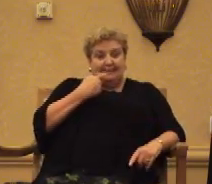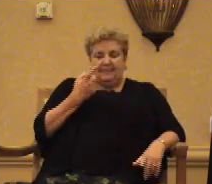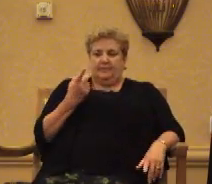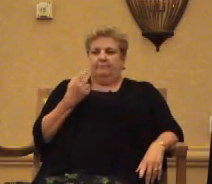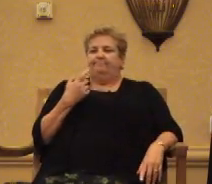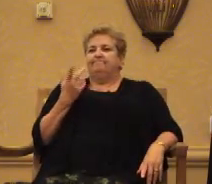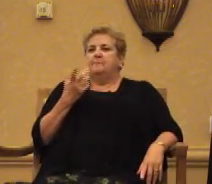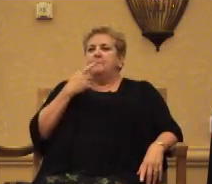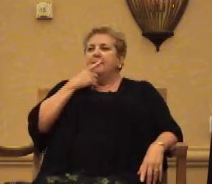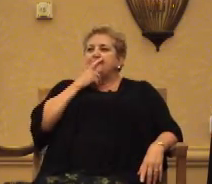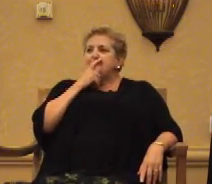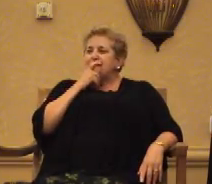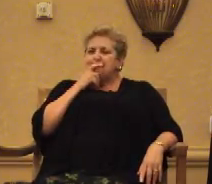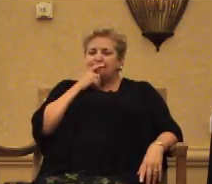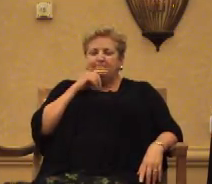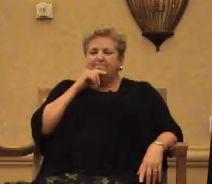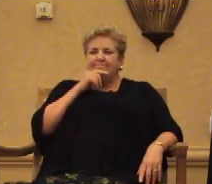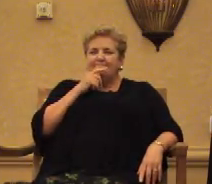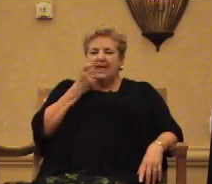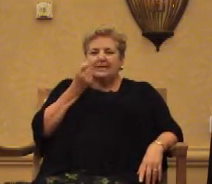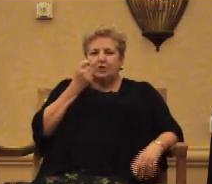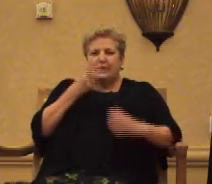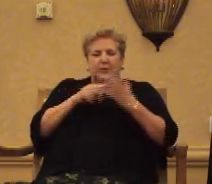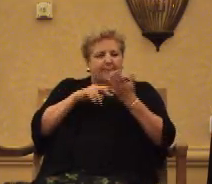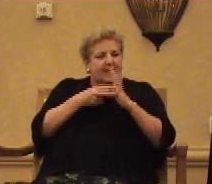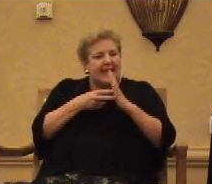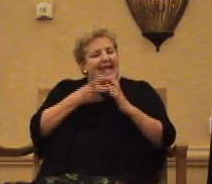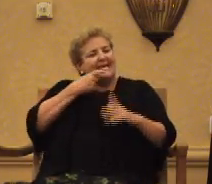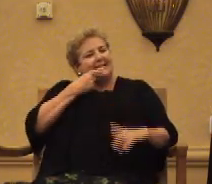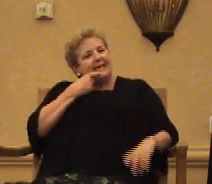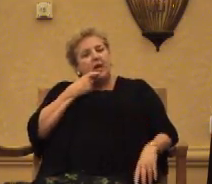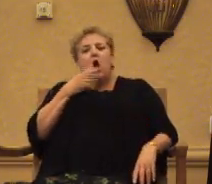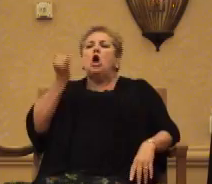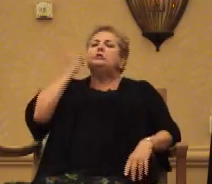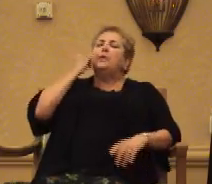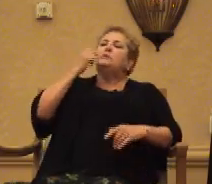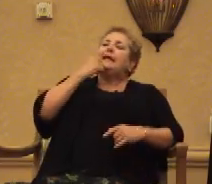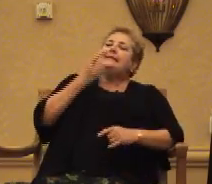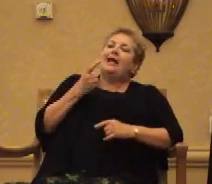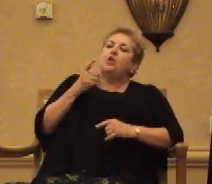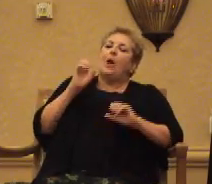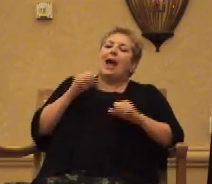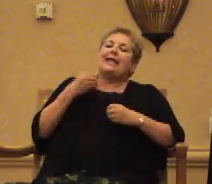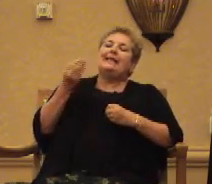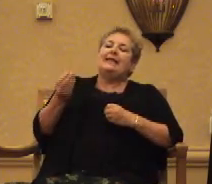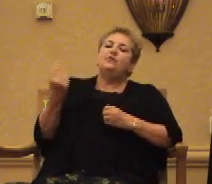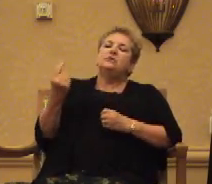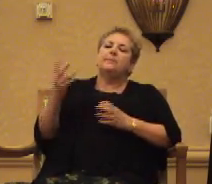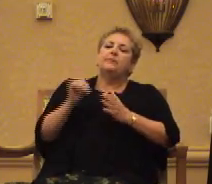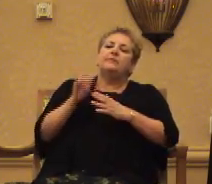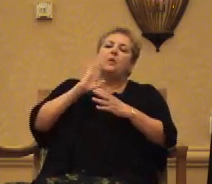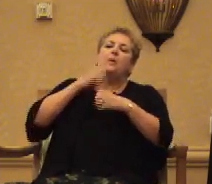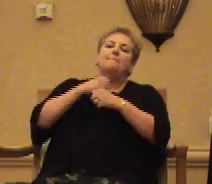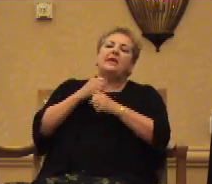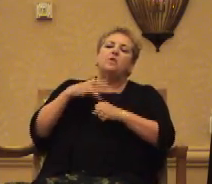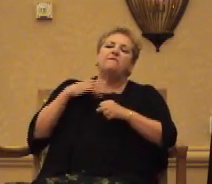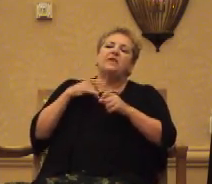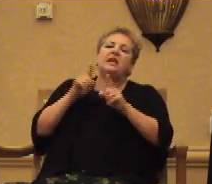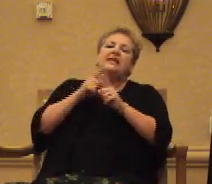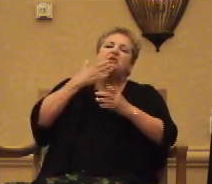that I didn't understand what he was talking about at first. He says, "What if I told you I could give you something to make you feel as good as that rum? Only